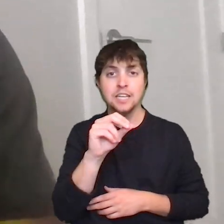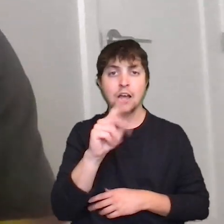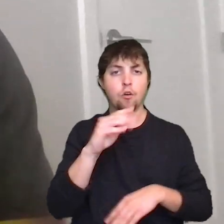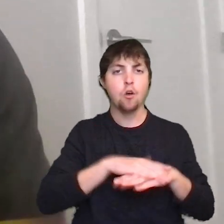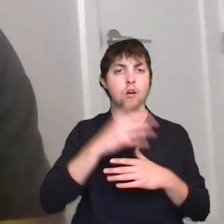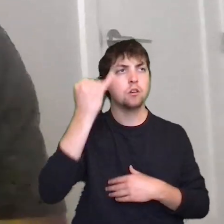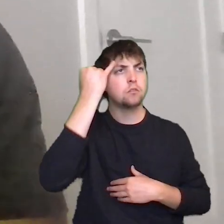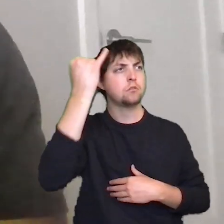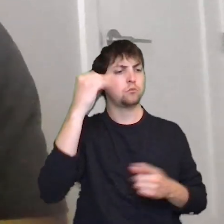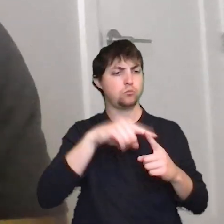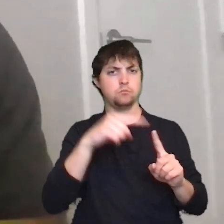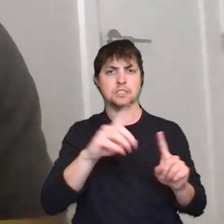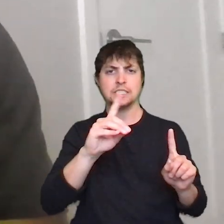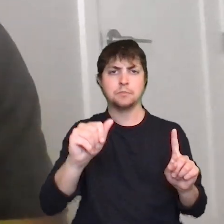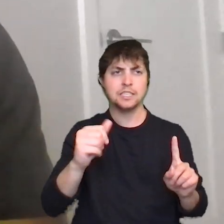out on